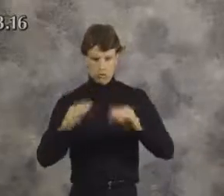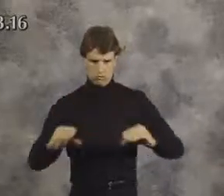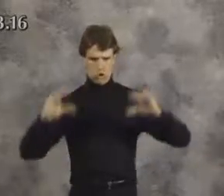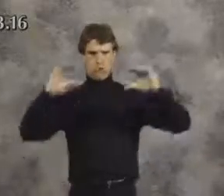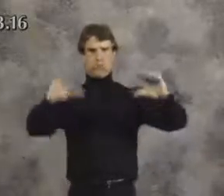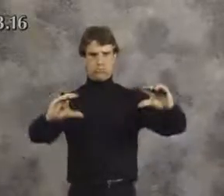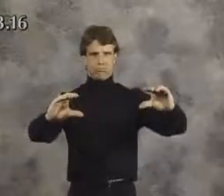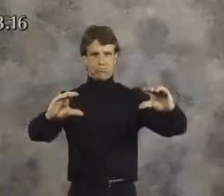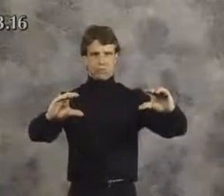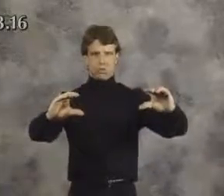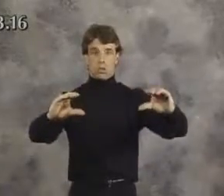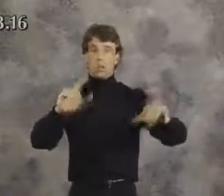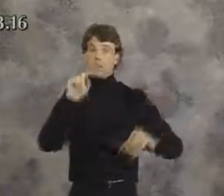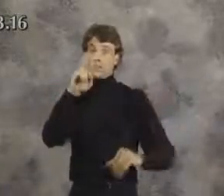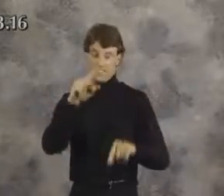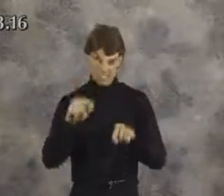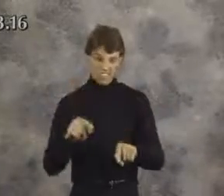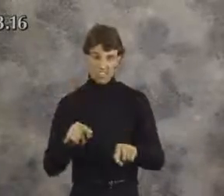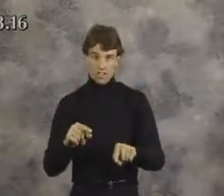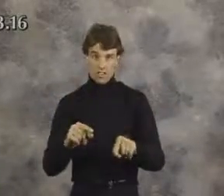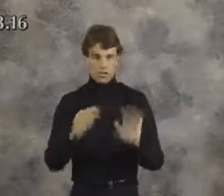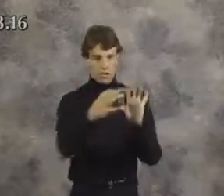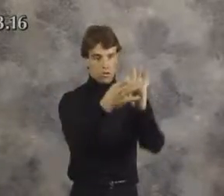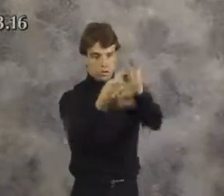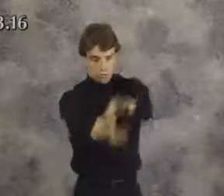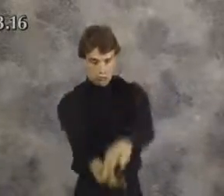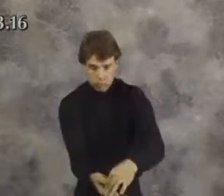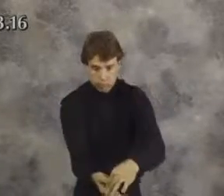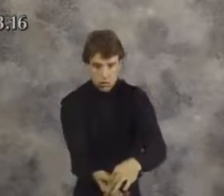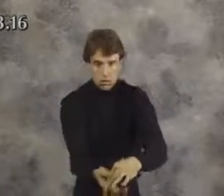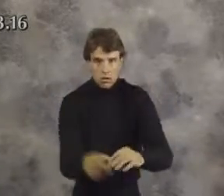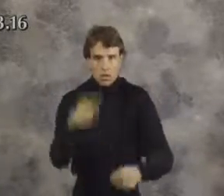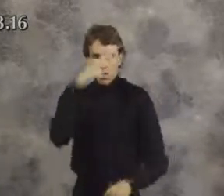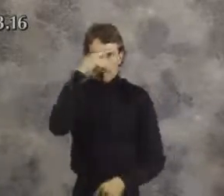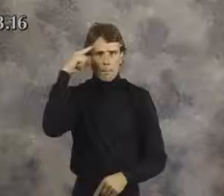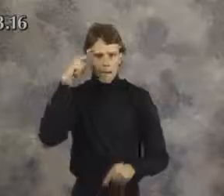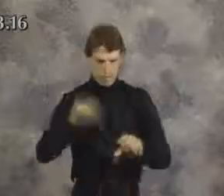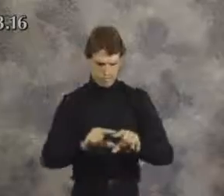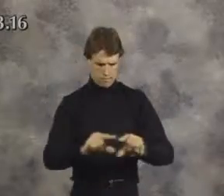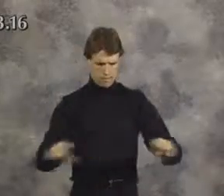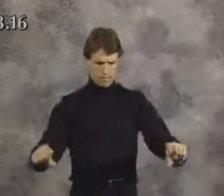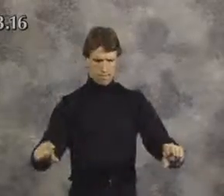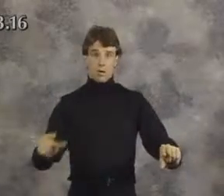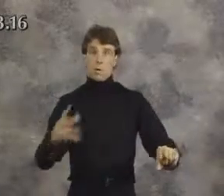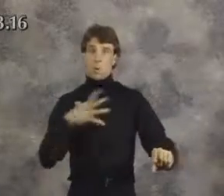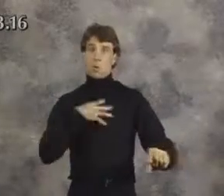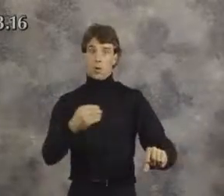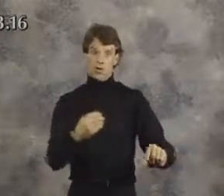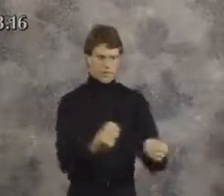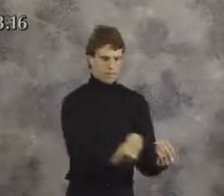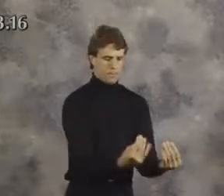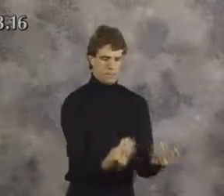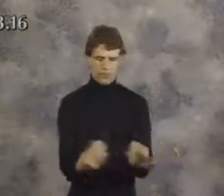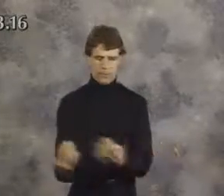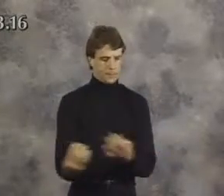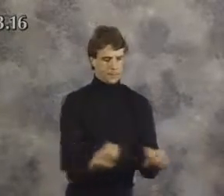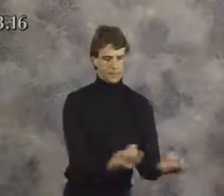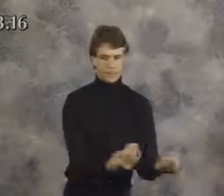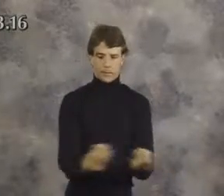This is an electronic box connected to the TV, and it transmits white letters on a black